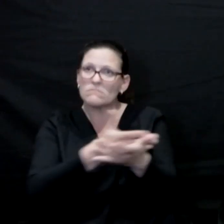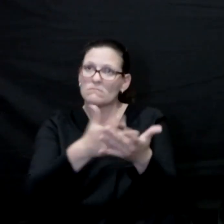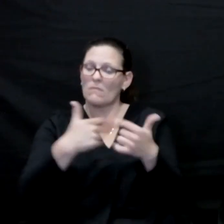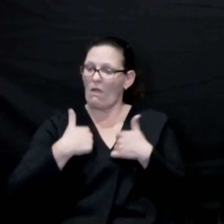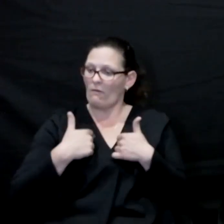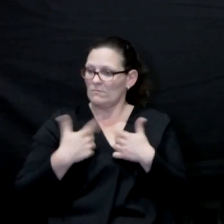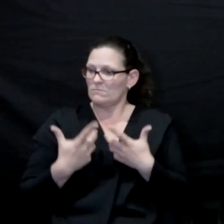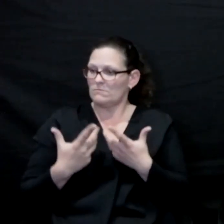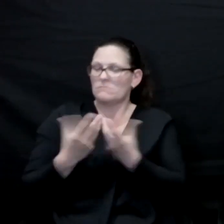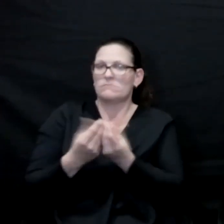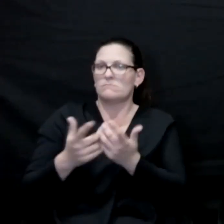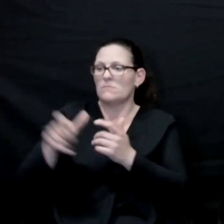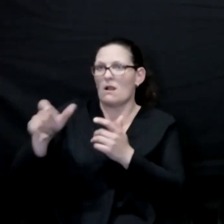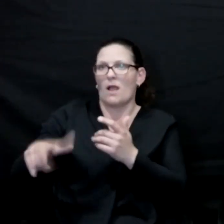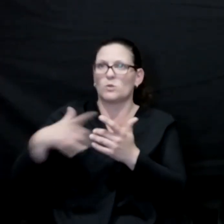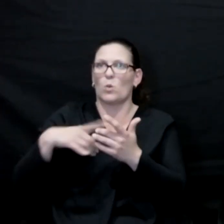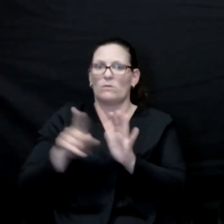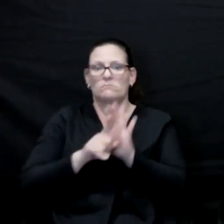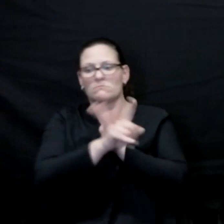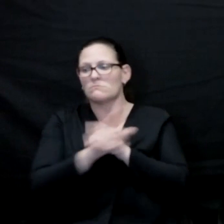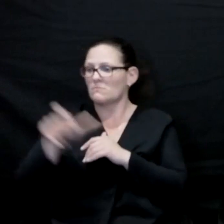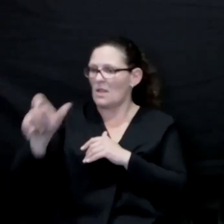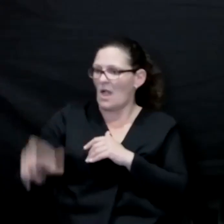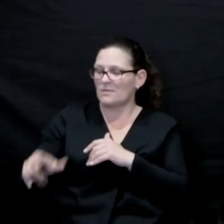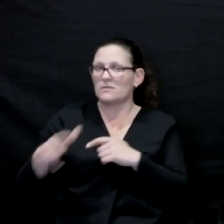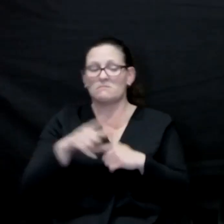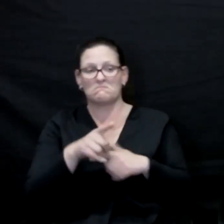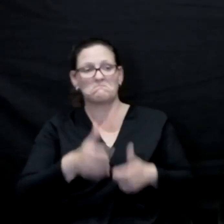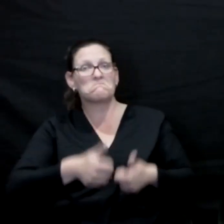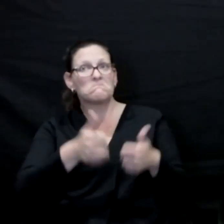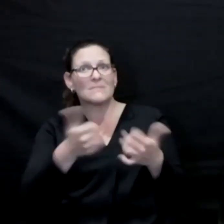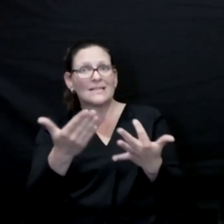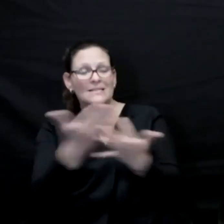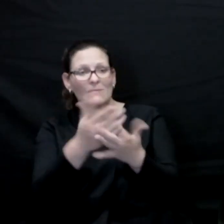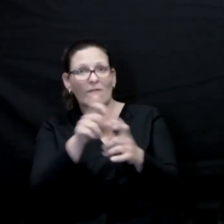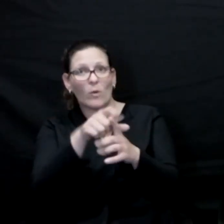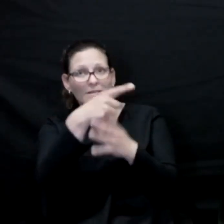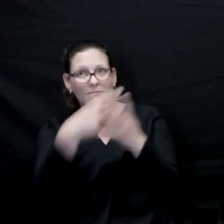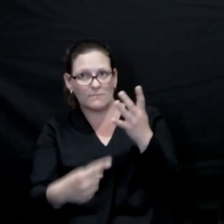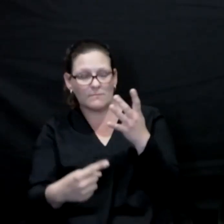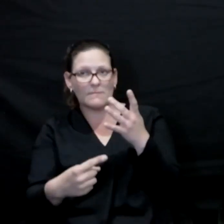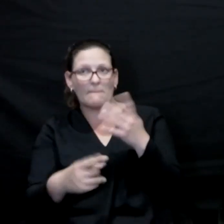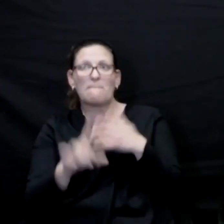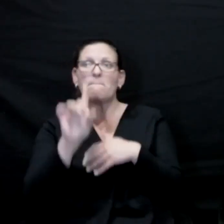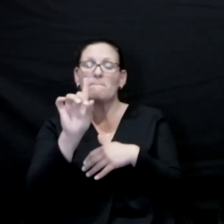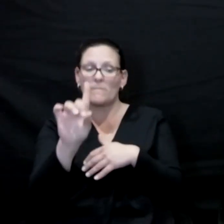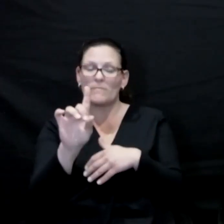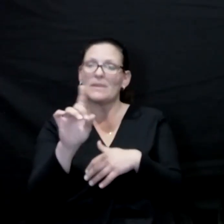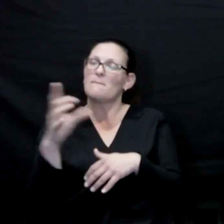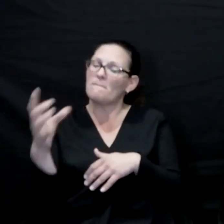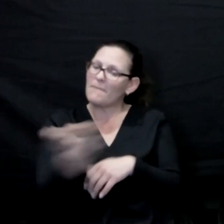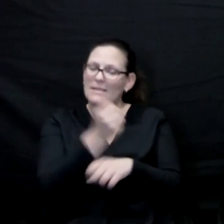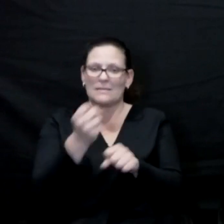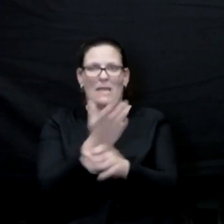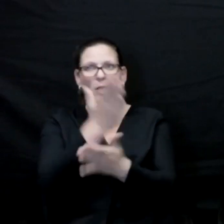they're very acceptable to people with disability. But again, you must make sure that all the evidence has